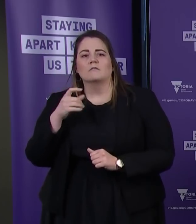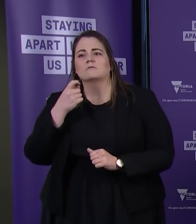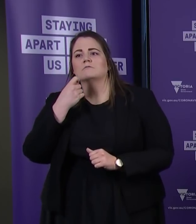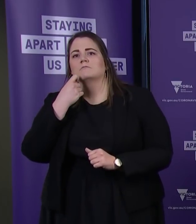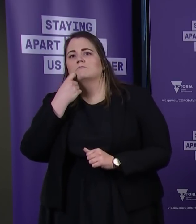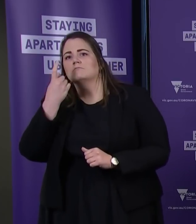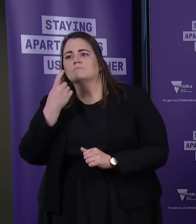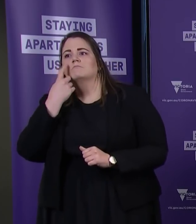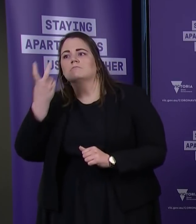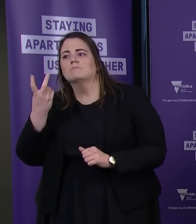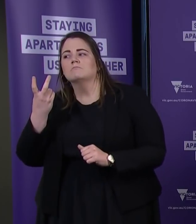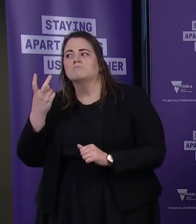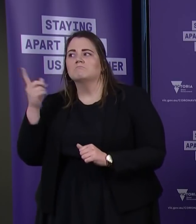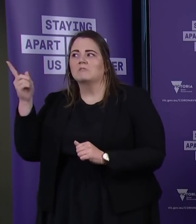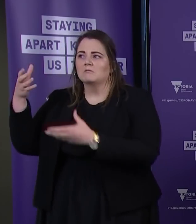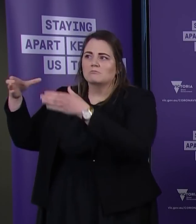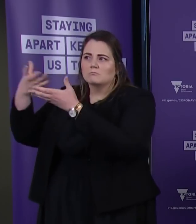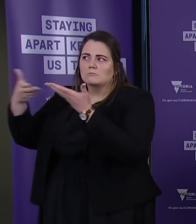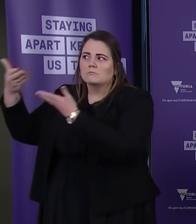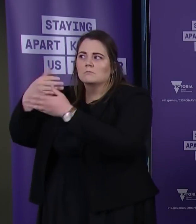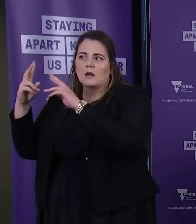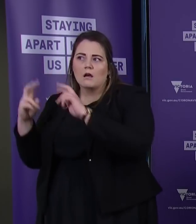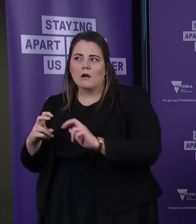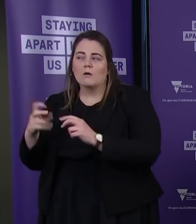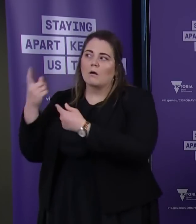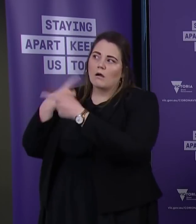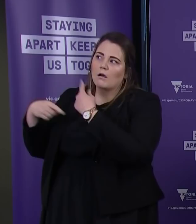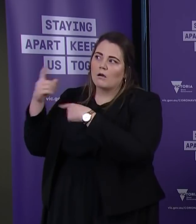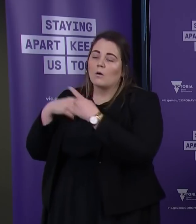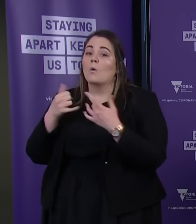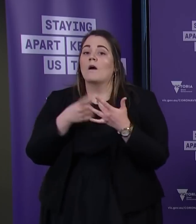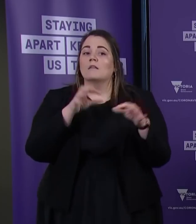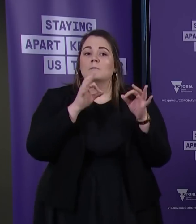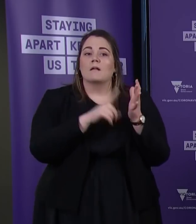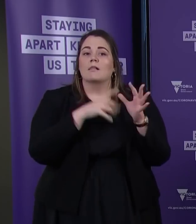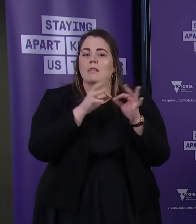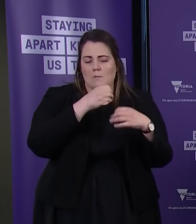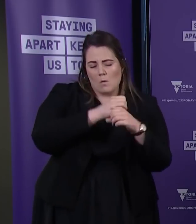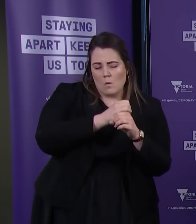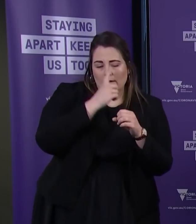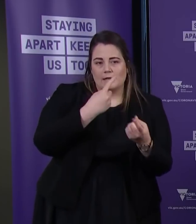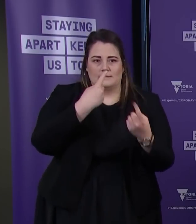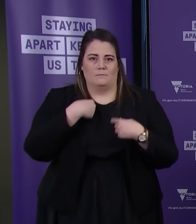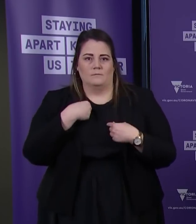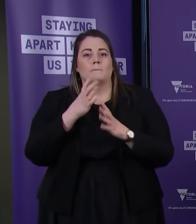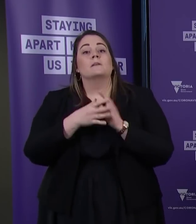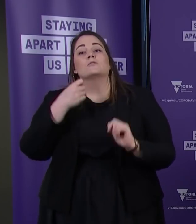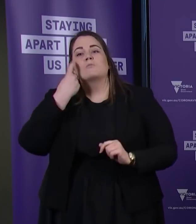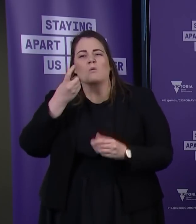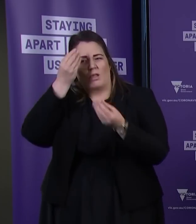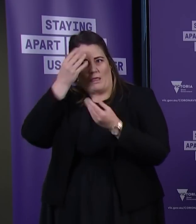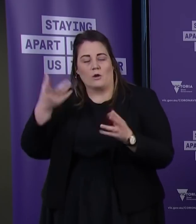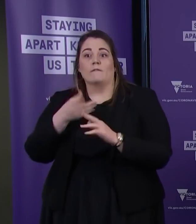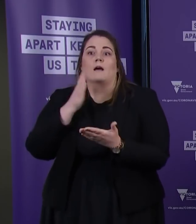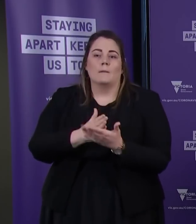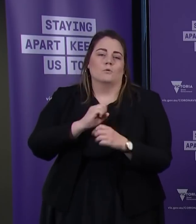panel meets today, or there might be some further clarification through the reference lab, and we can update tomorrow. In terms